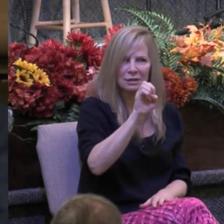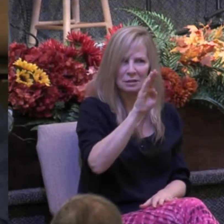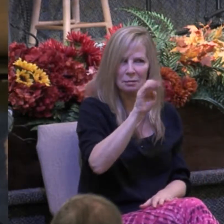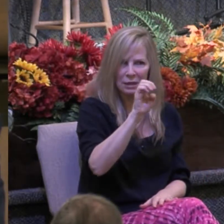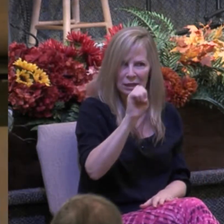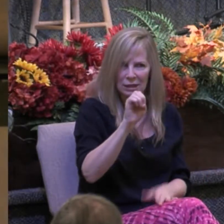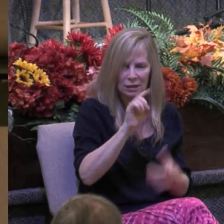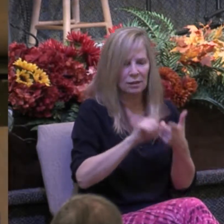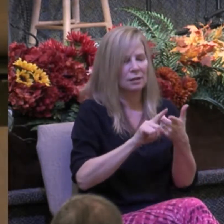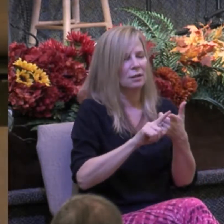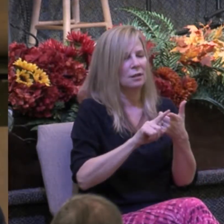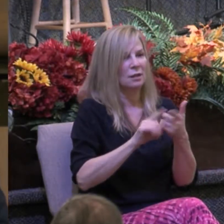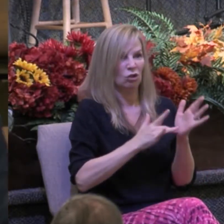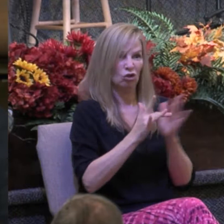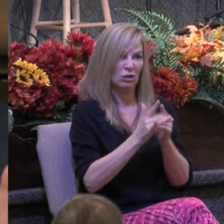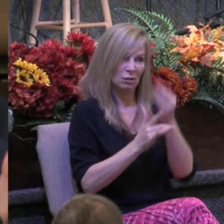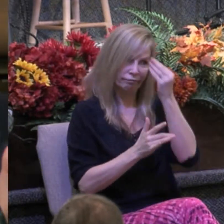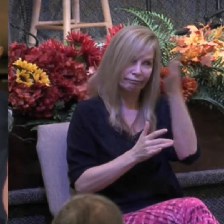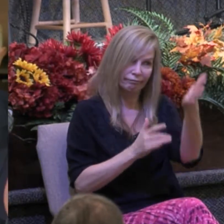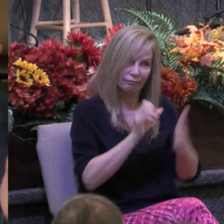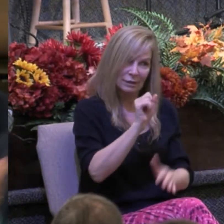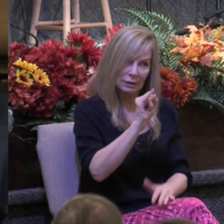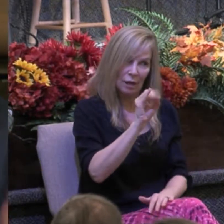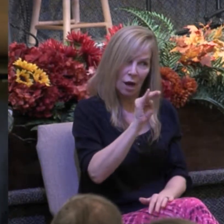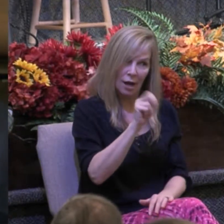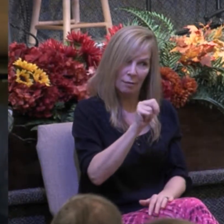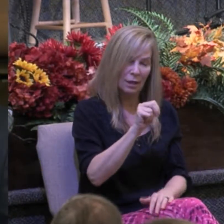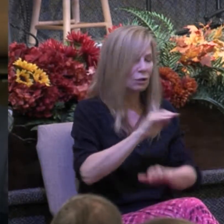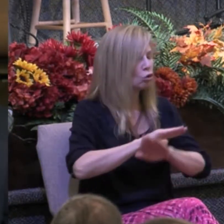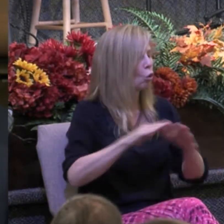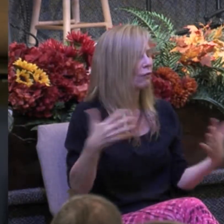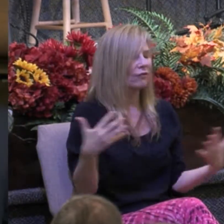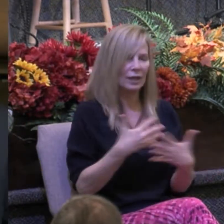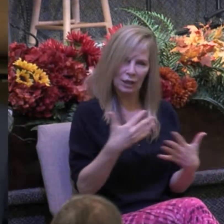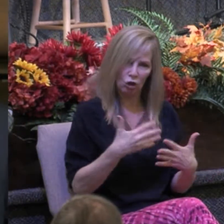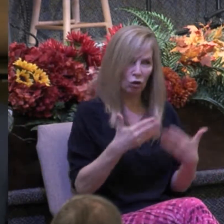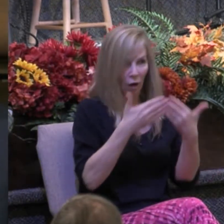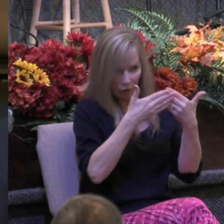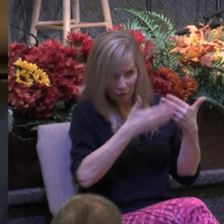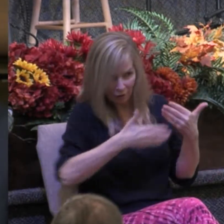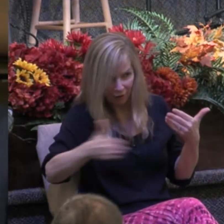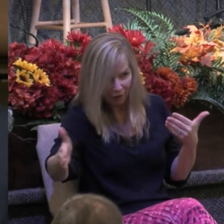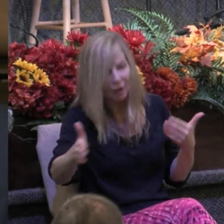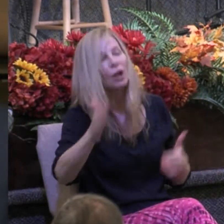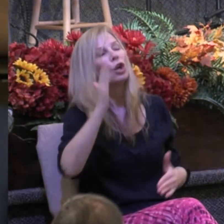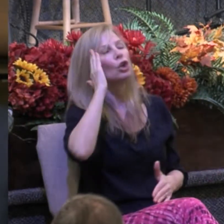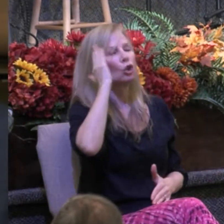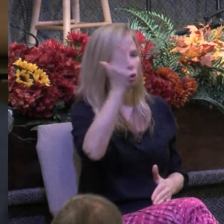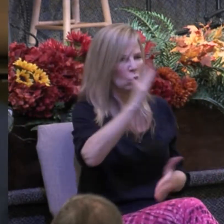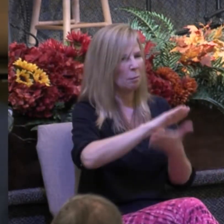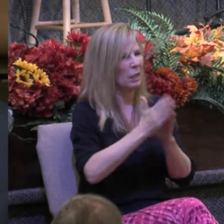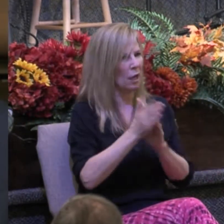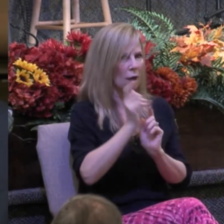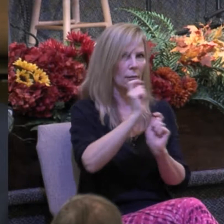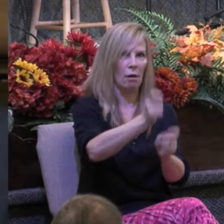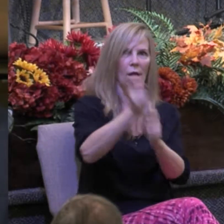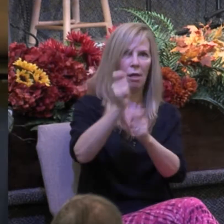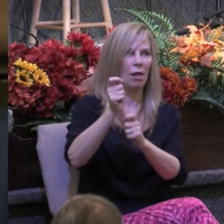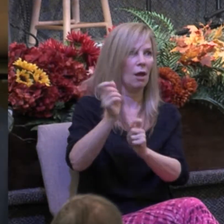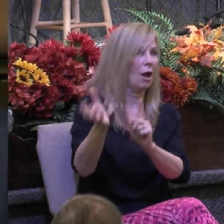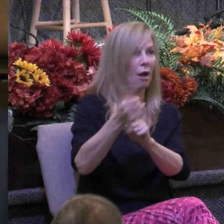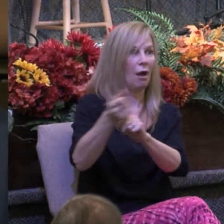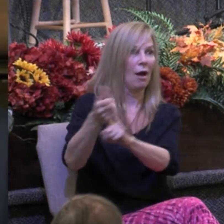Jesus said to Simon, "Do not fear. From now on, you will be catching